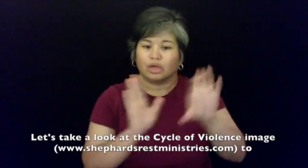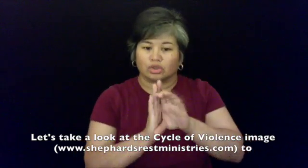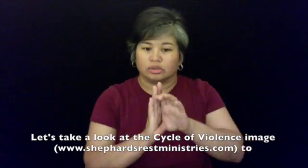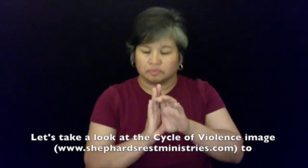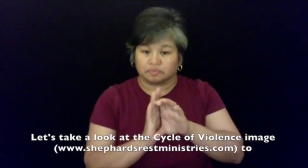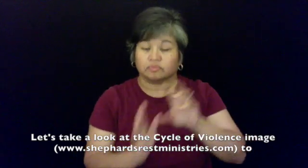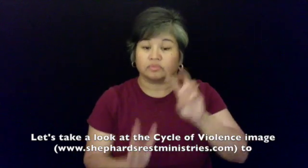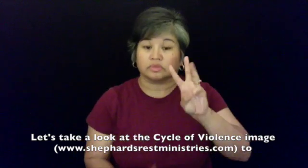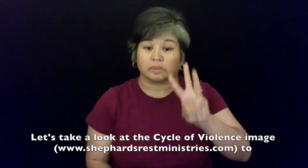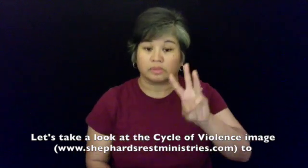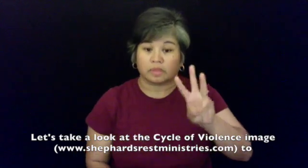www.shepherdsrestministries.com.